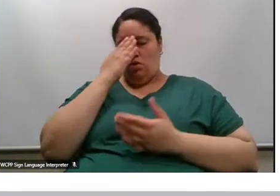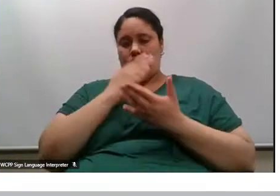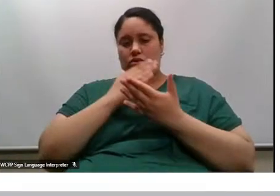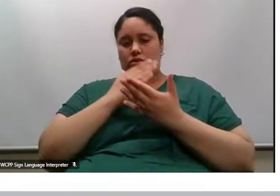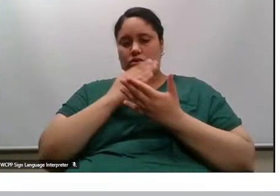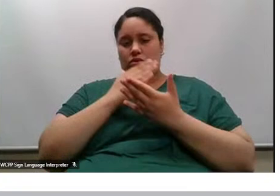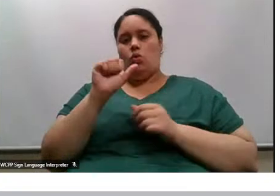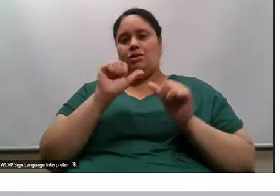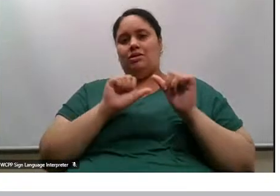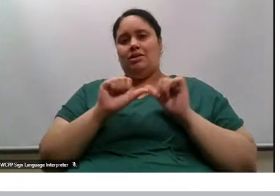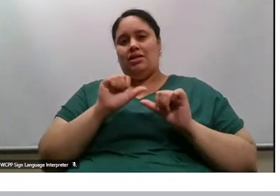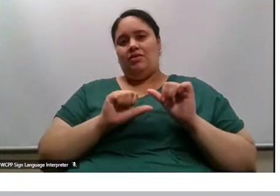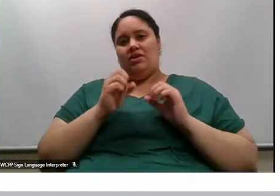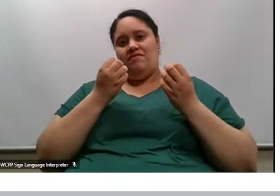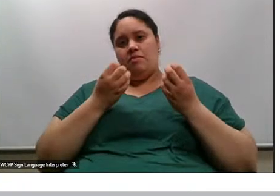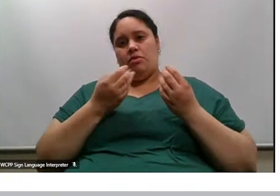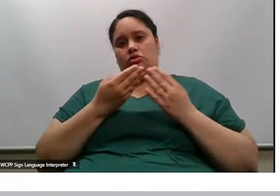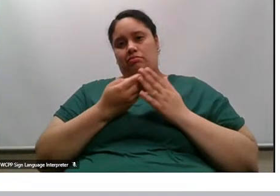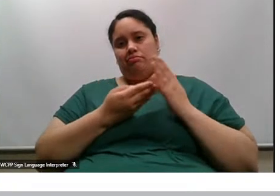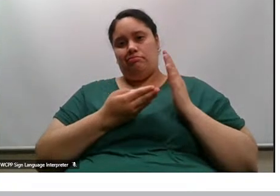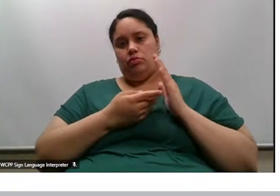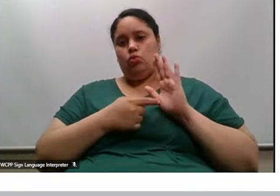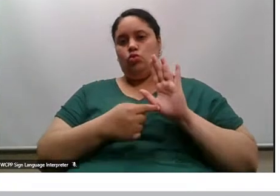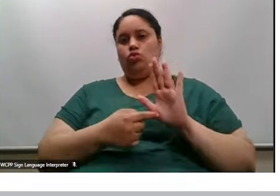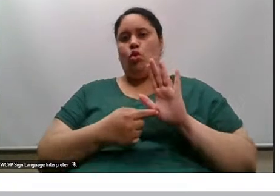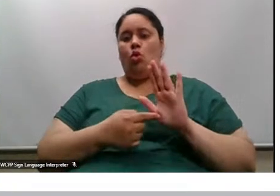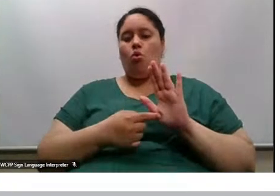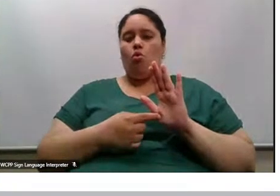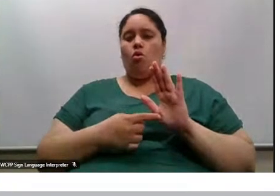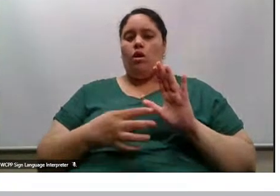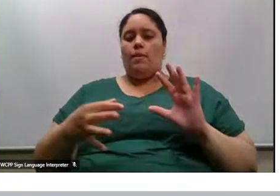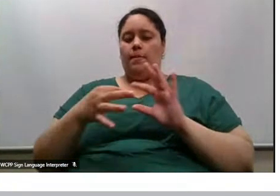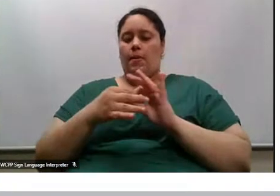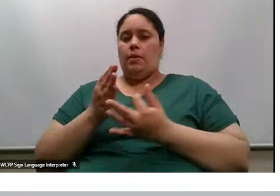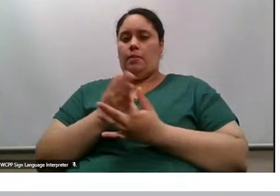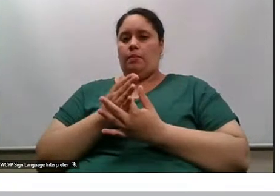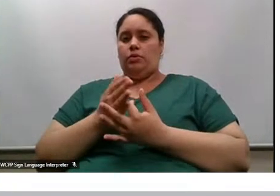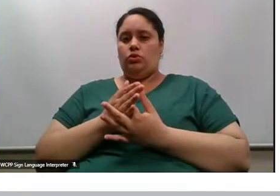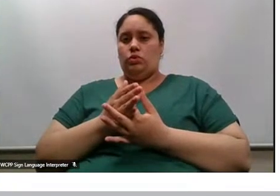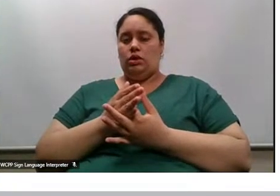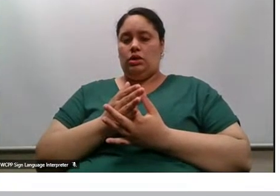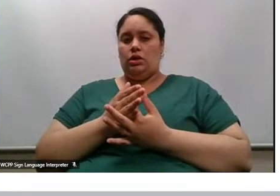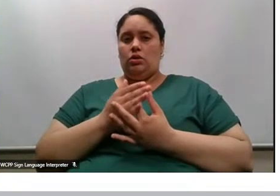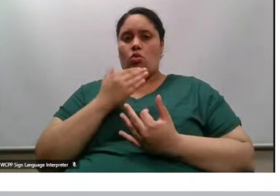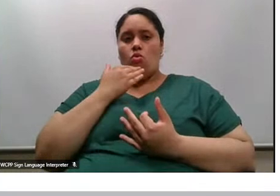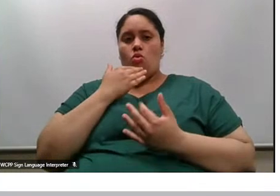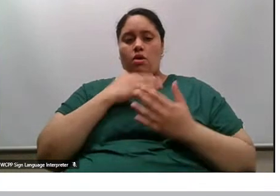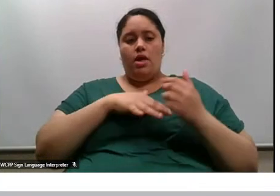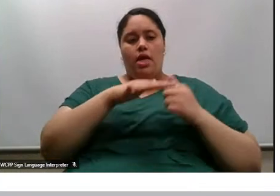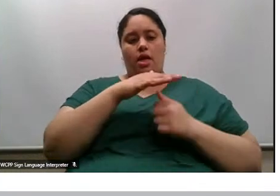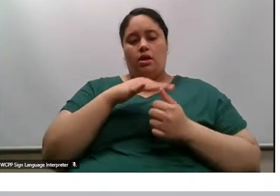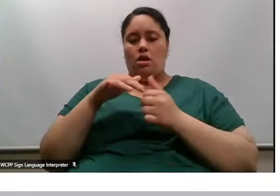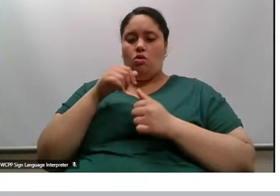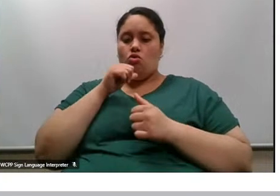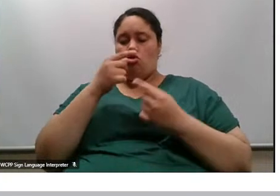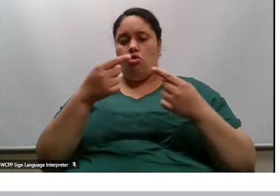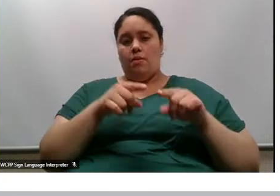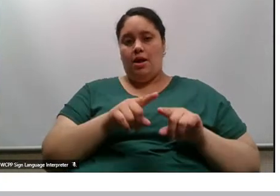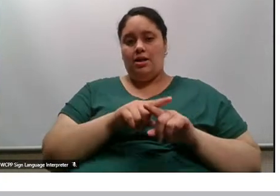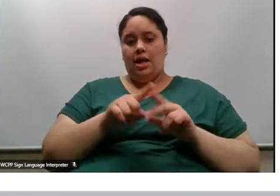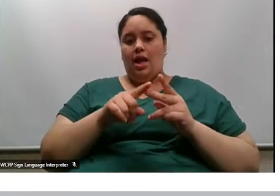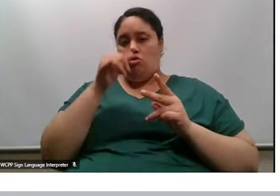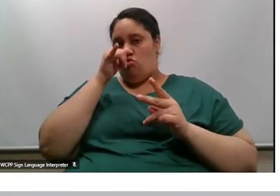scientific data that actually demonstrate the correlation between those areas in terms of non-compliance and